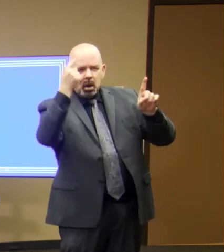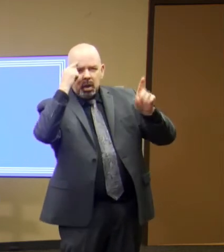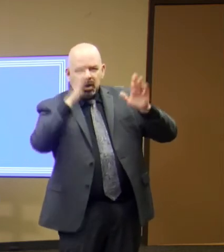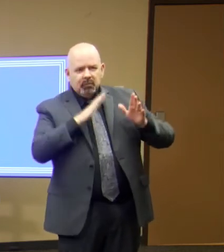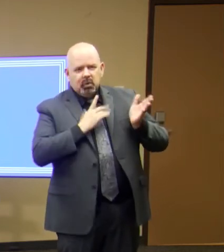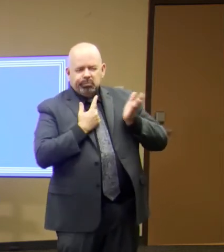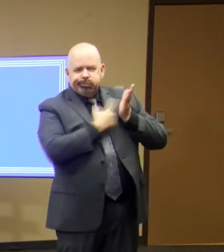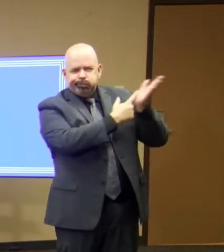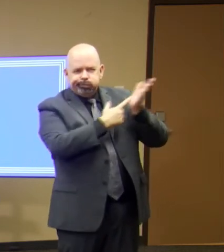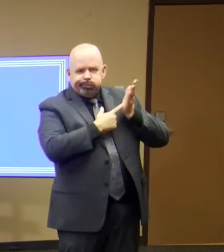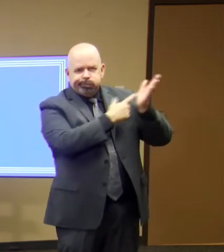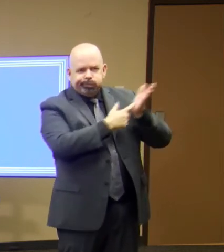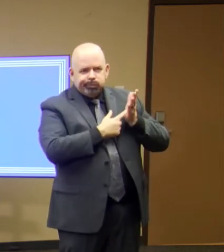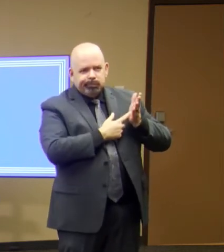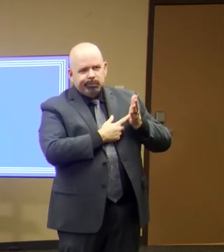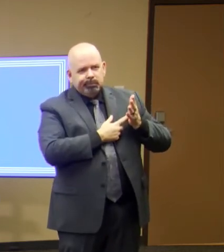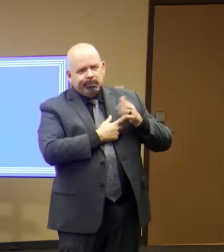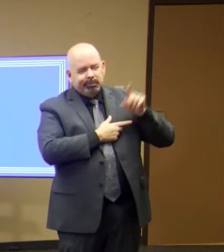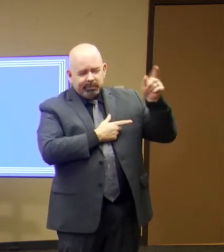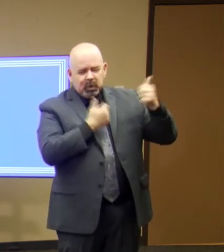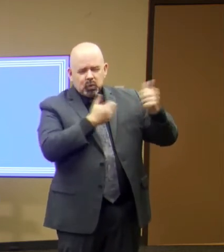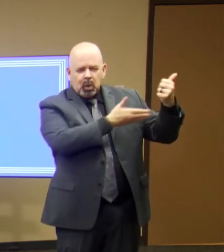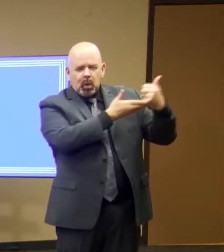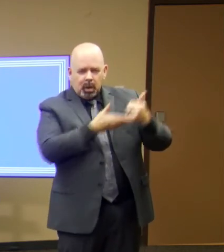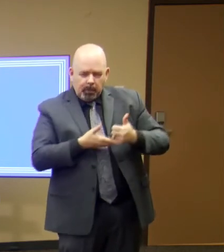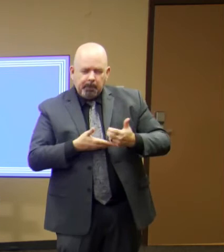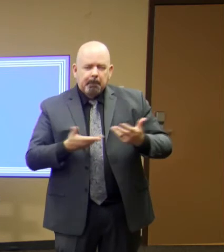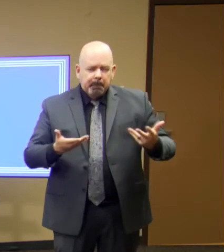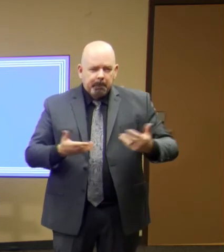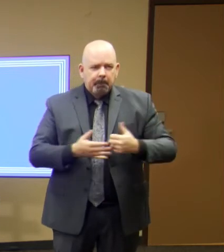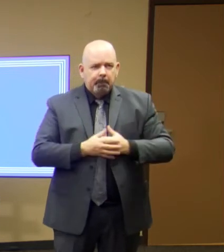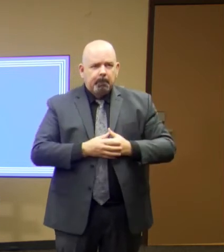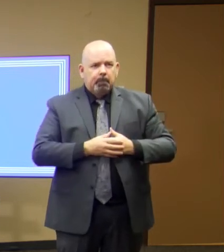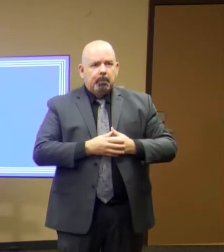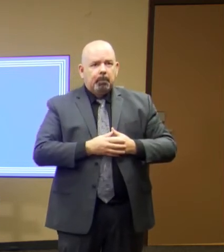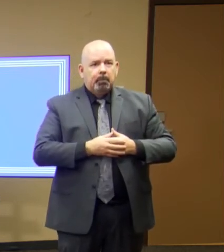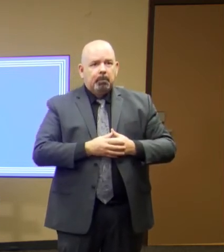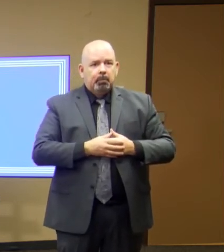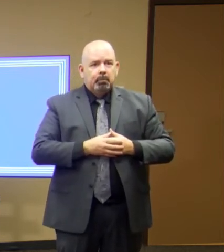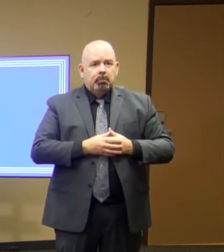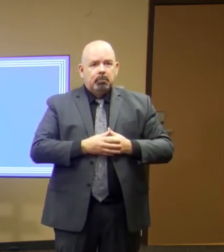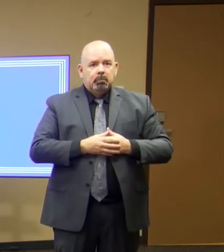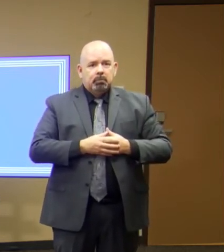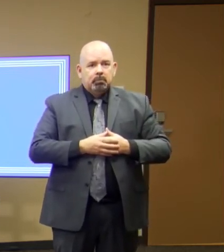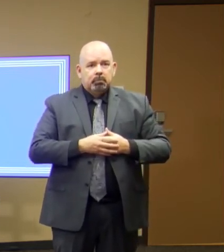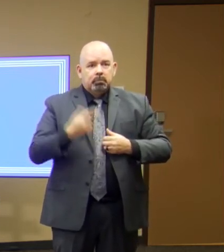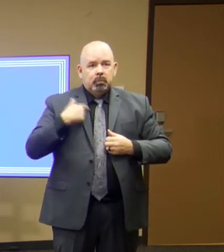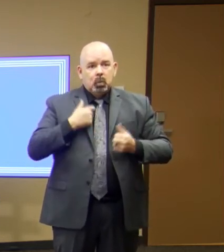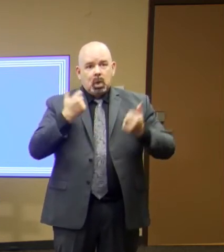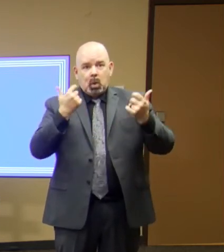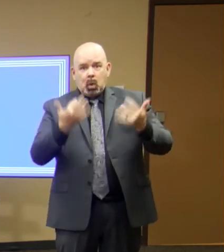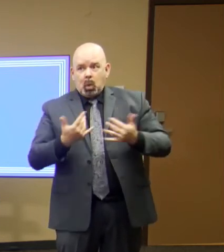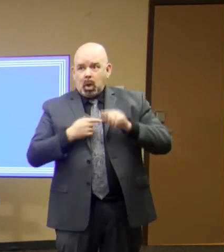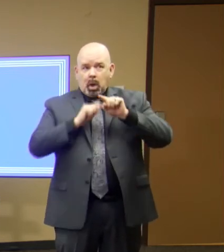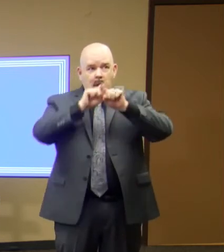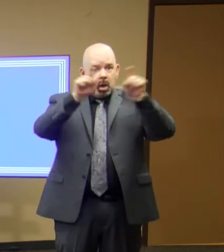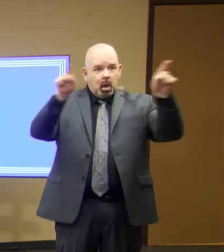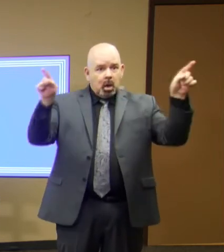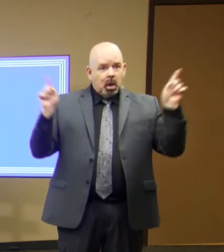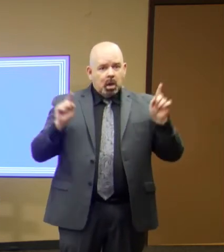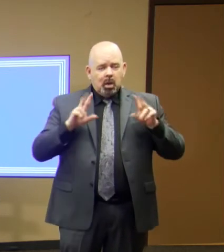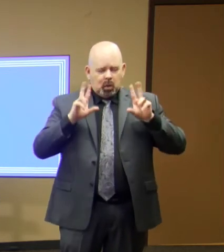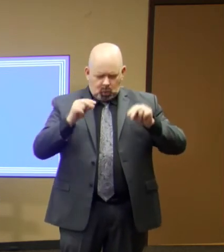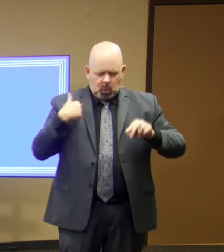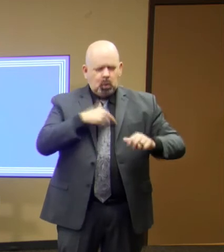asking. But further, we don't have to wait on any elected official to keep us safe. You can make that